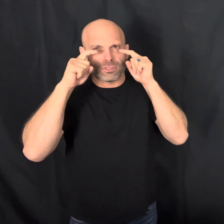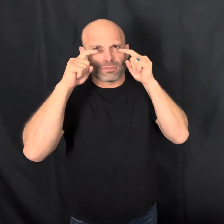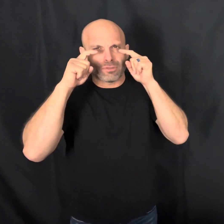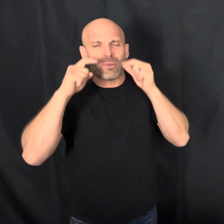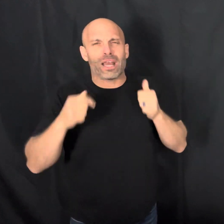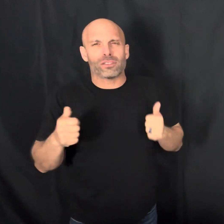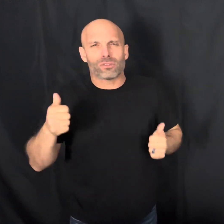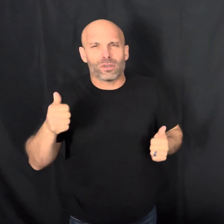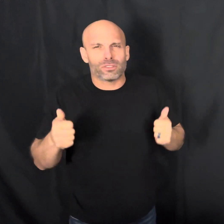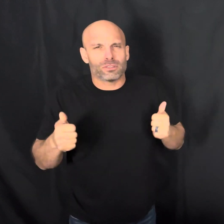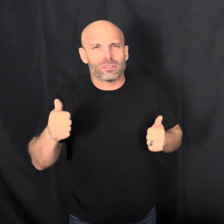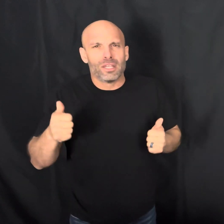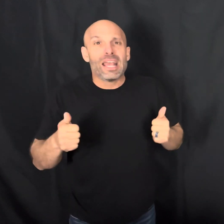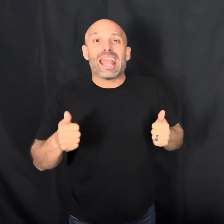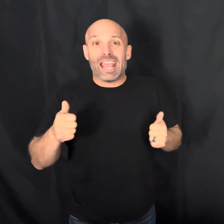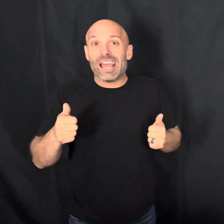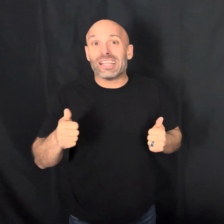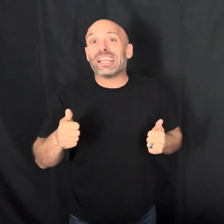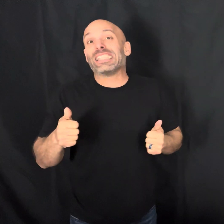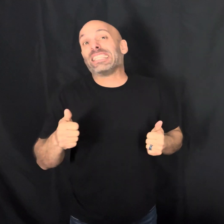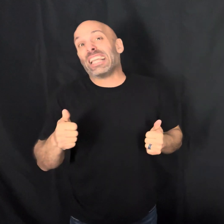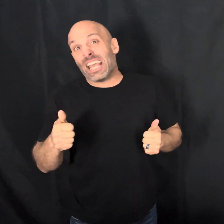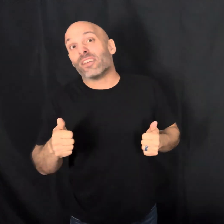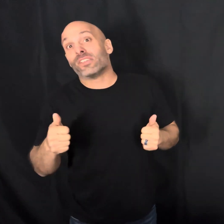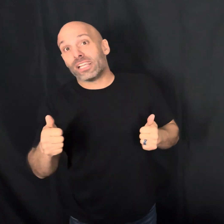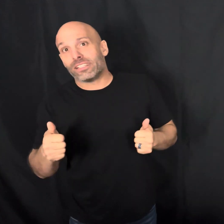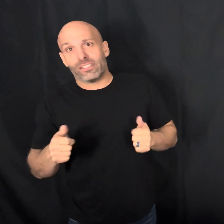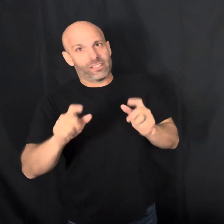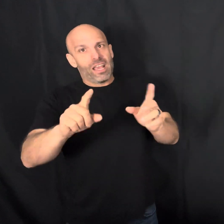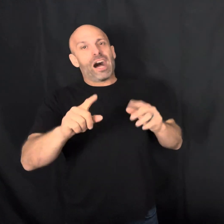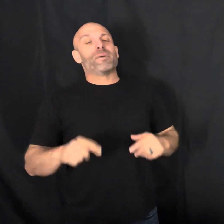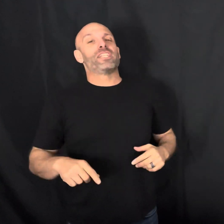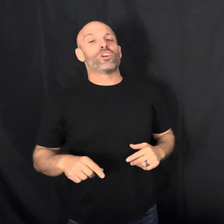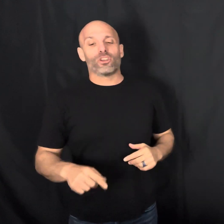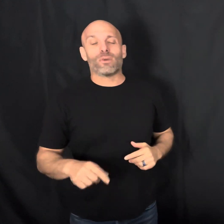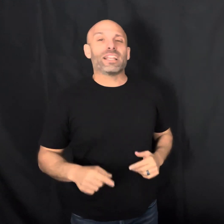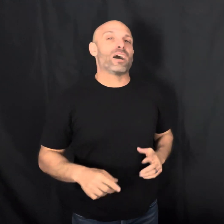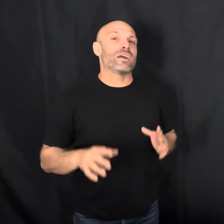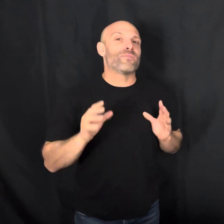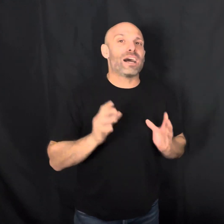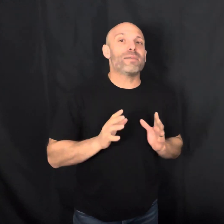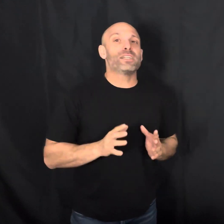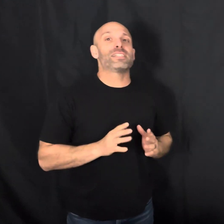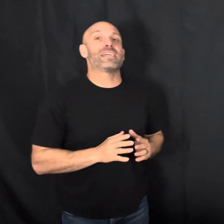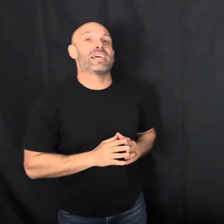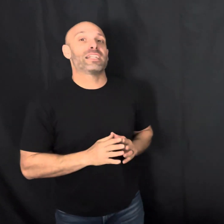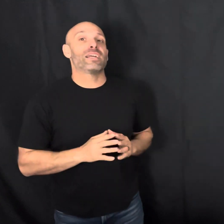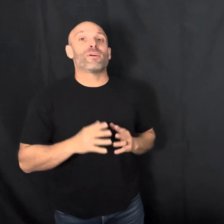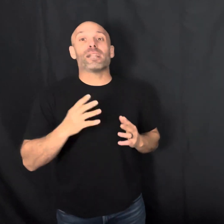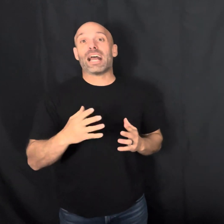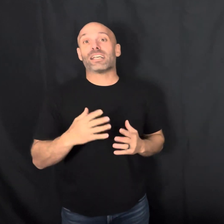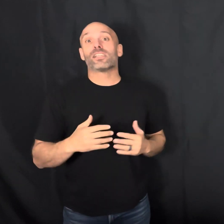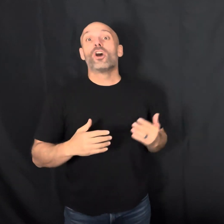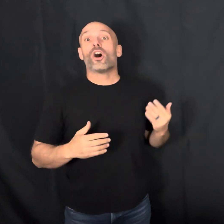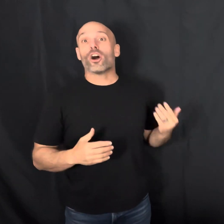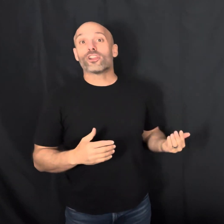when we ask this question. And it's at the end of the sentence. I'm gonna show you right now. If I'm gonna ask, are you